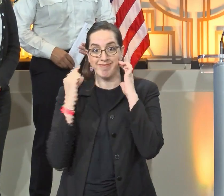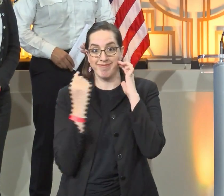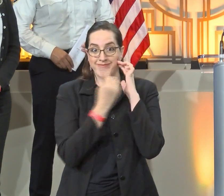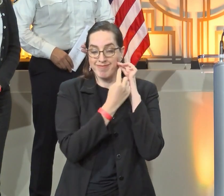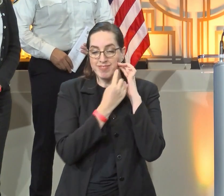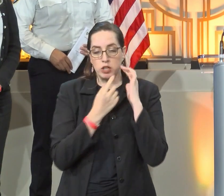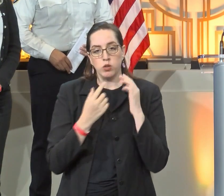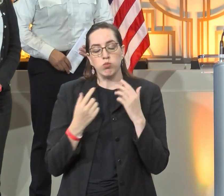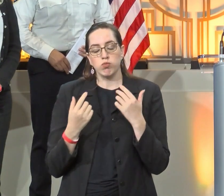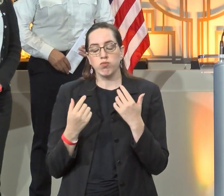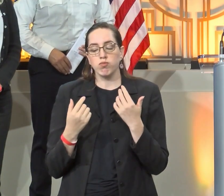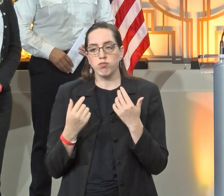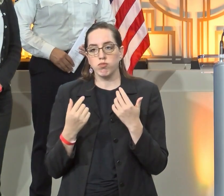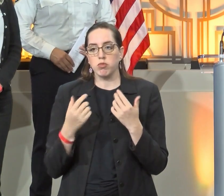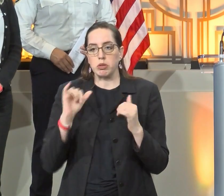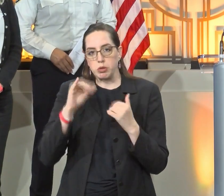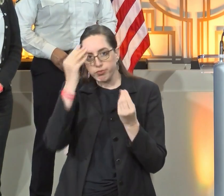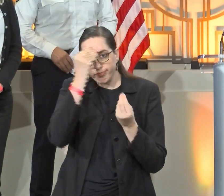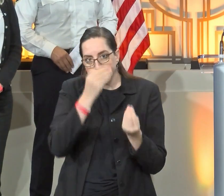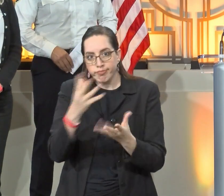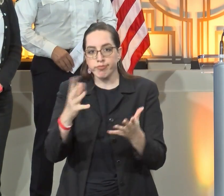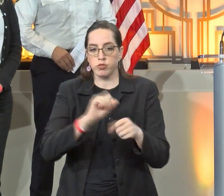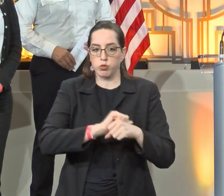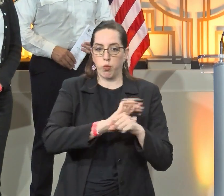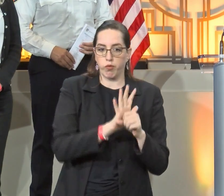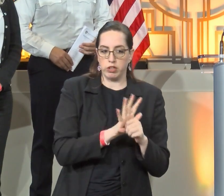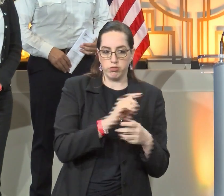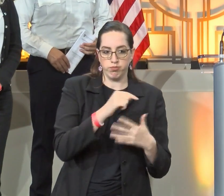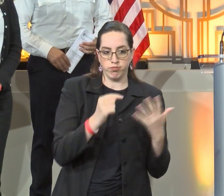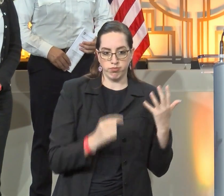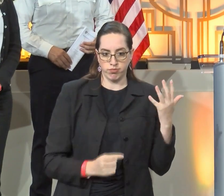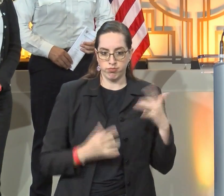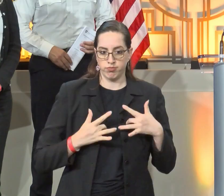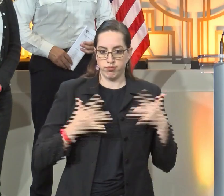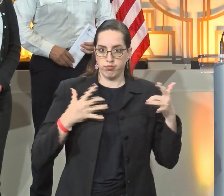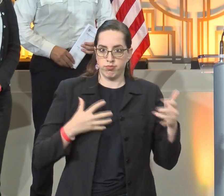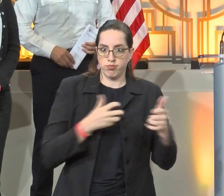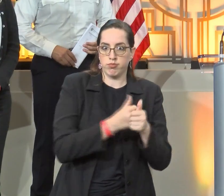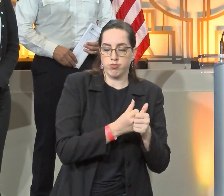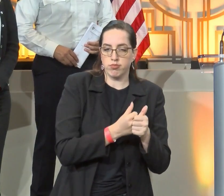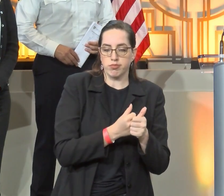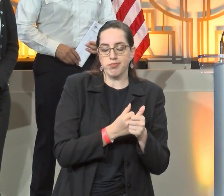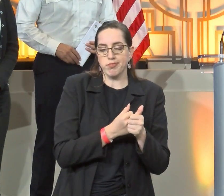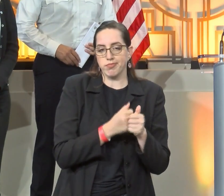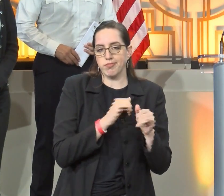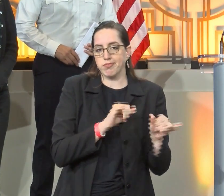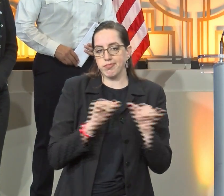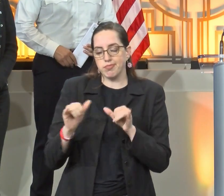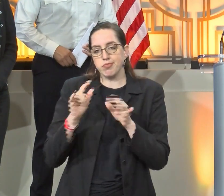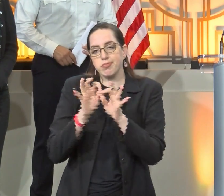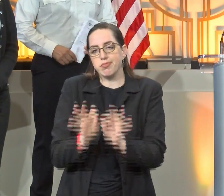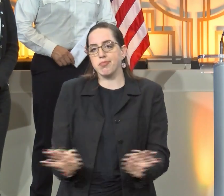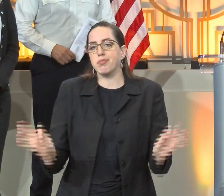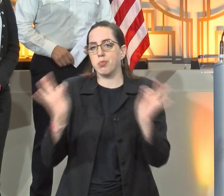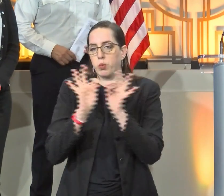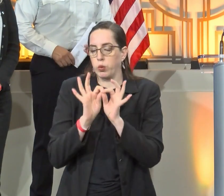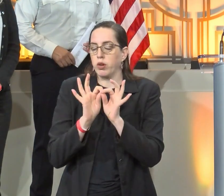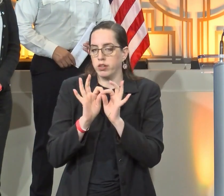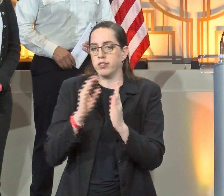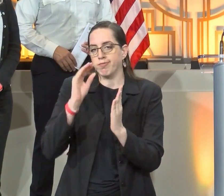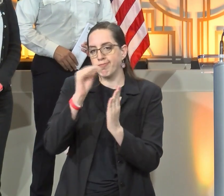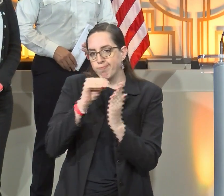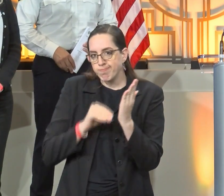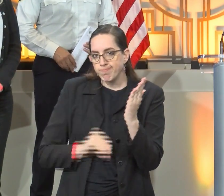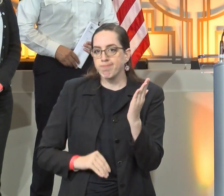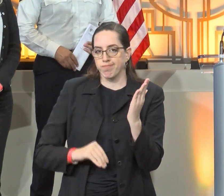to keeping everyone updated to COVID-19, I just want to remind Houstonians of the importance of filling out your